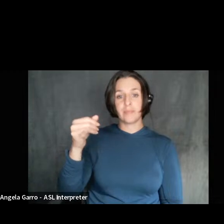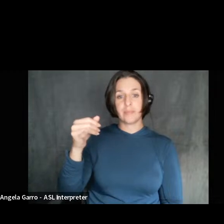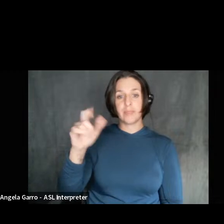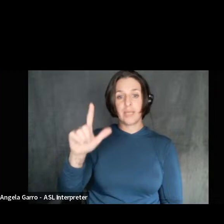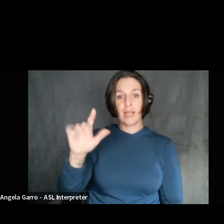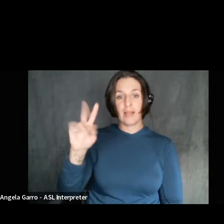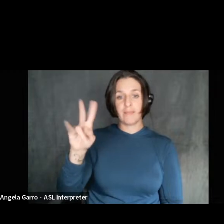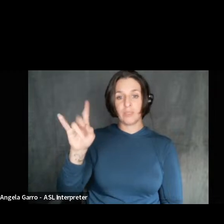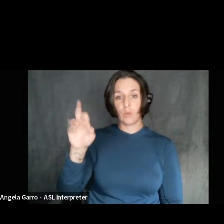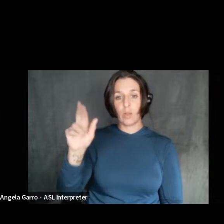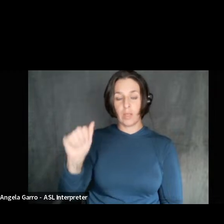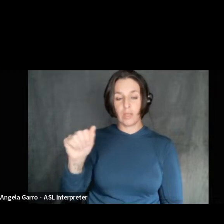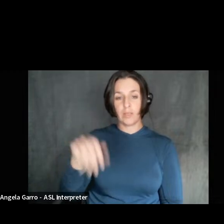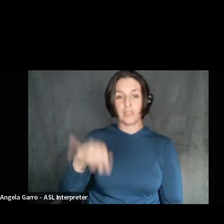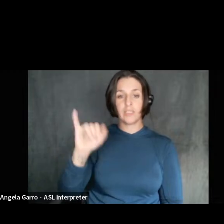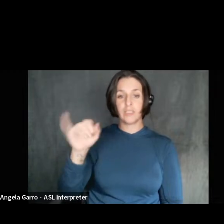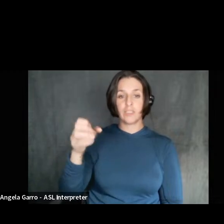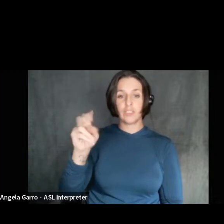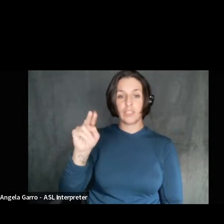Jennifer Virgin,